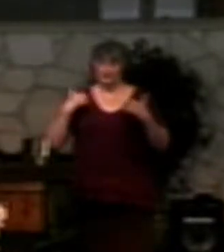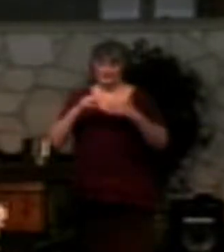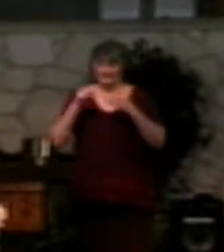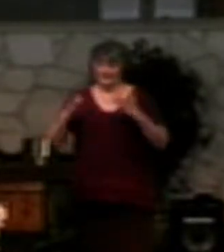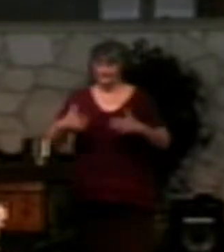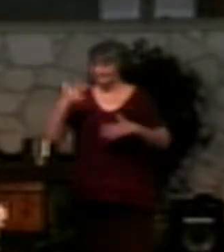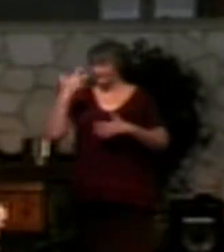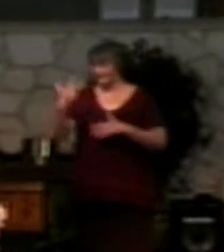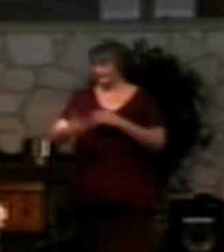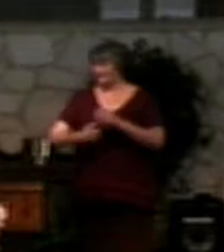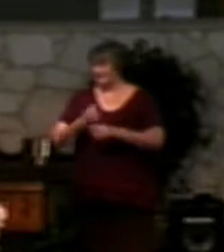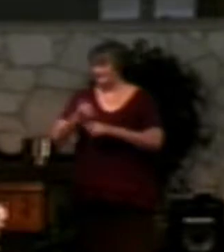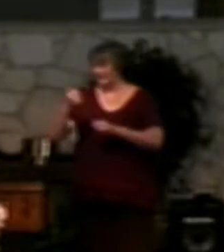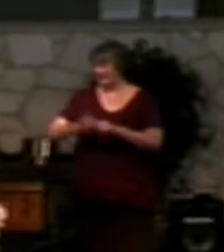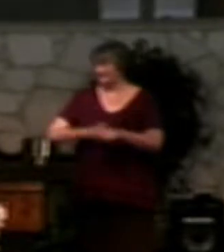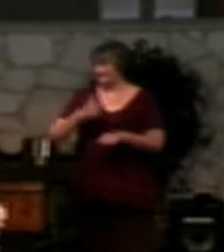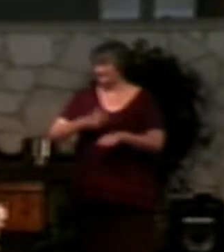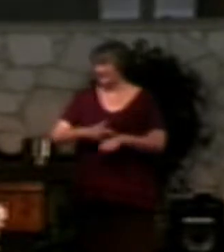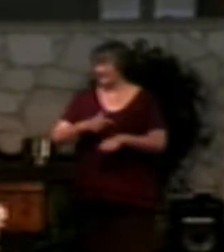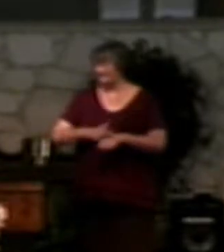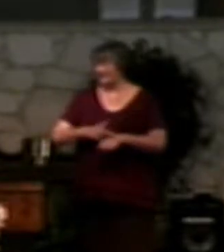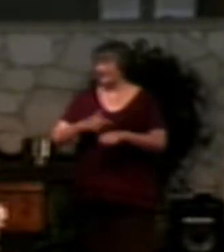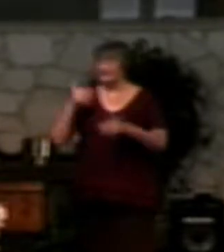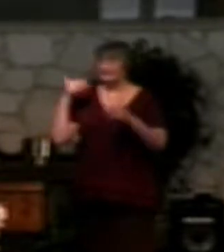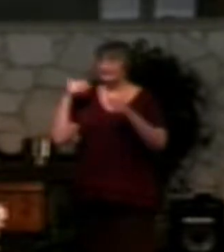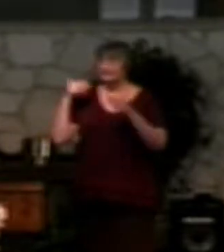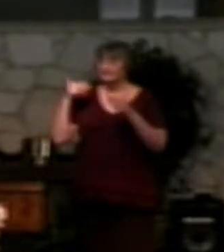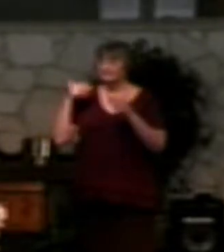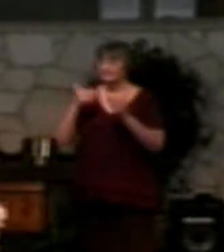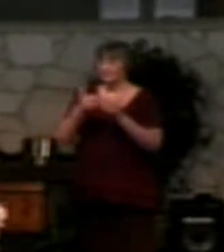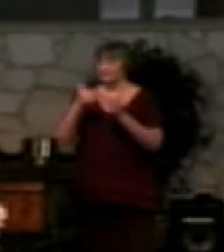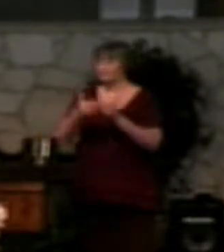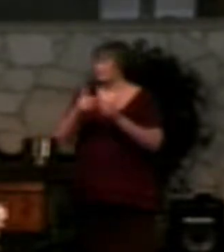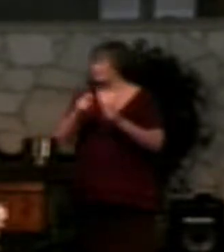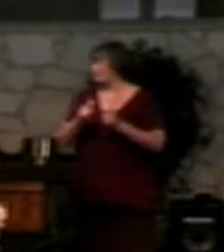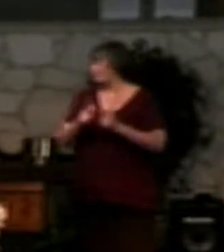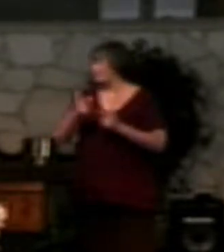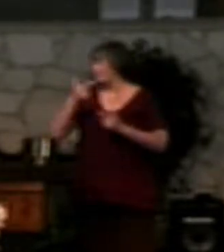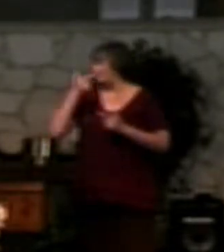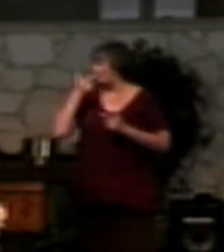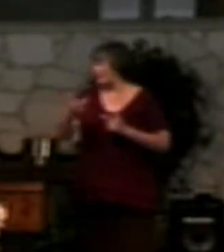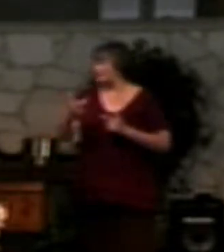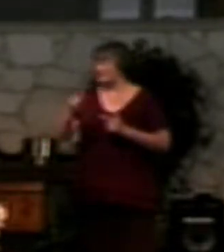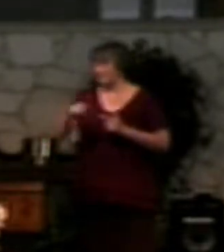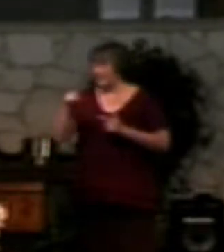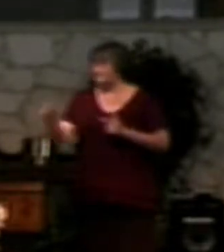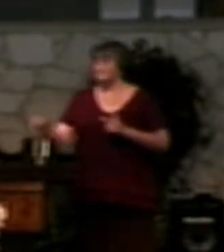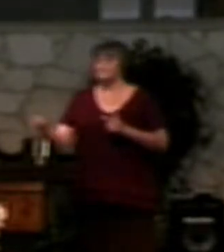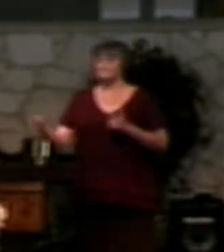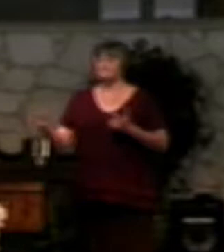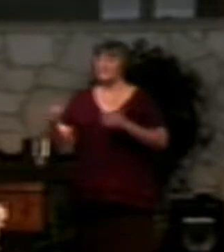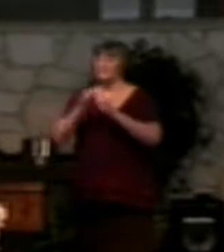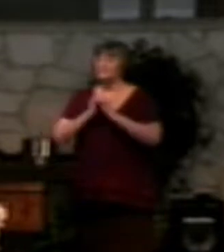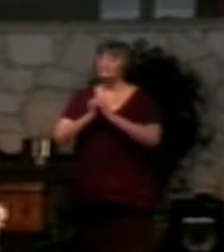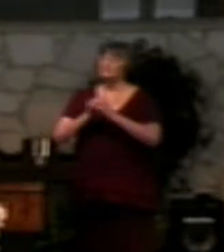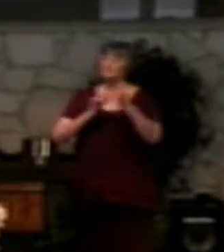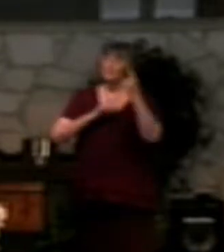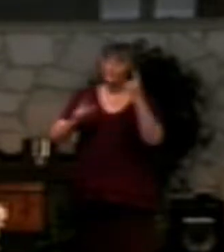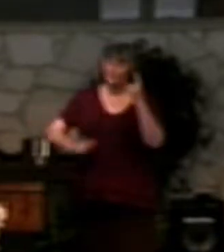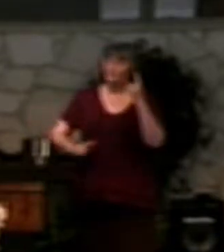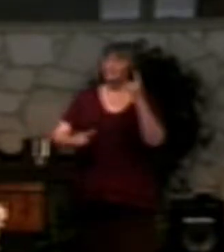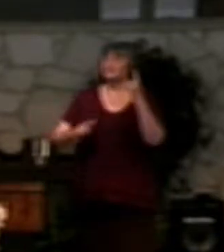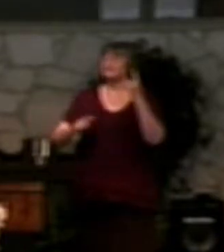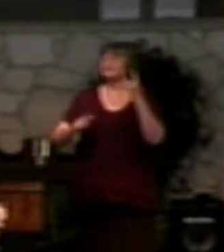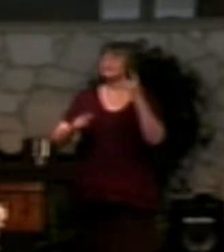3 years now, and every time I feel like I get closer just watching them, you know, just worship God and make